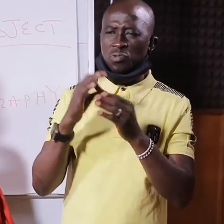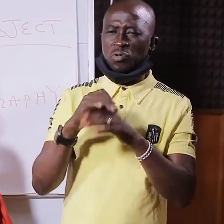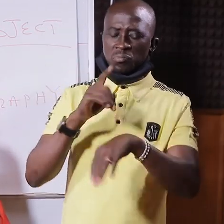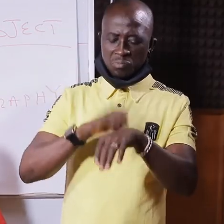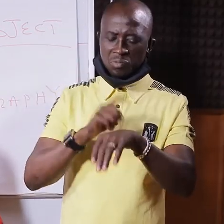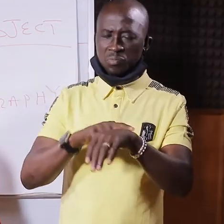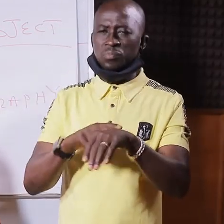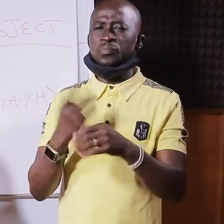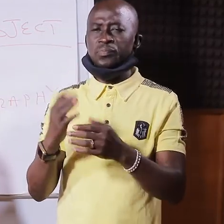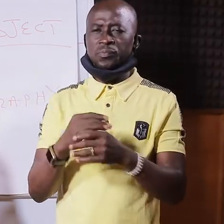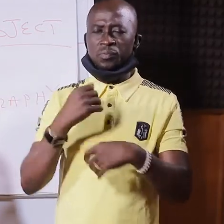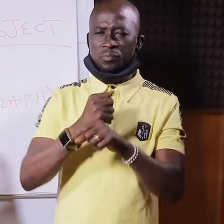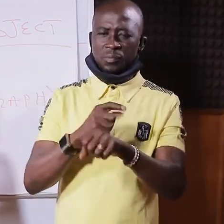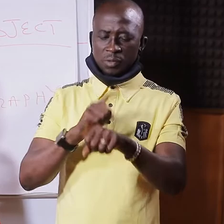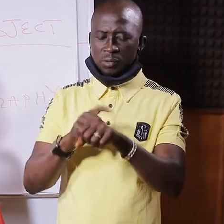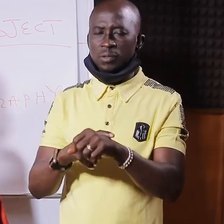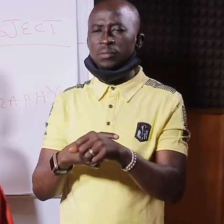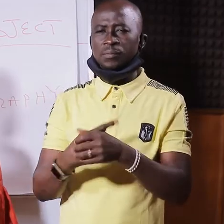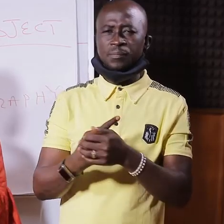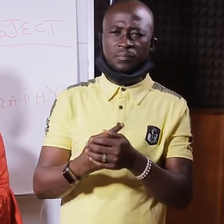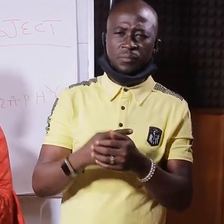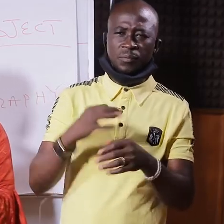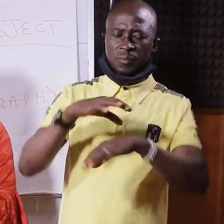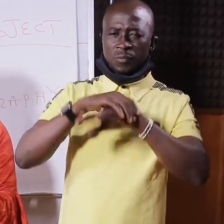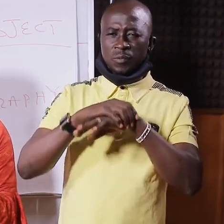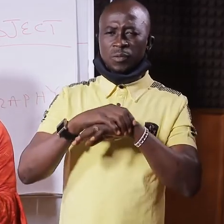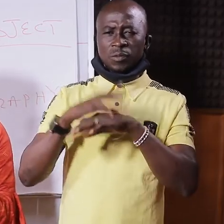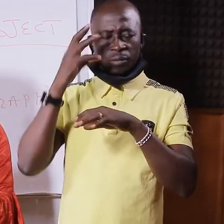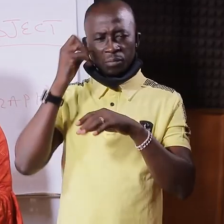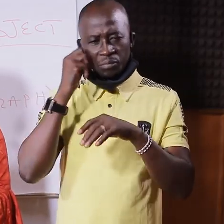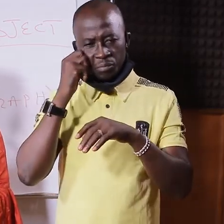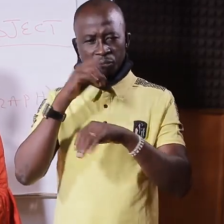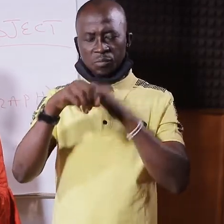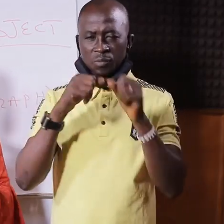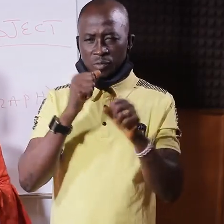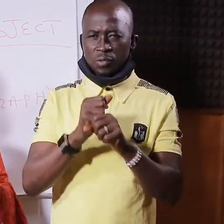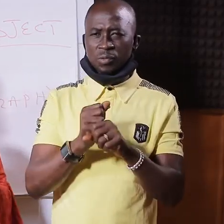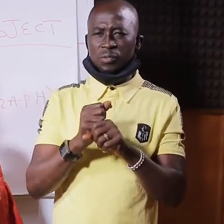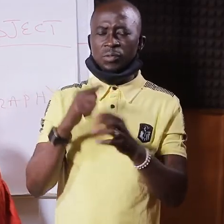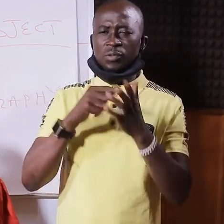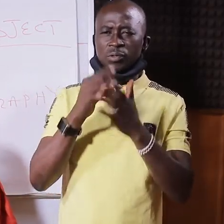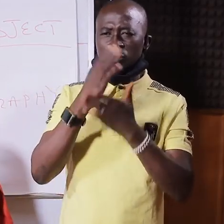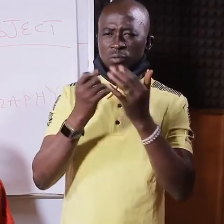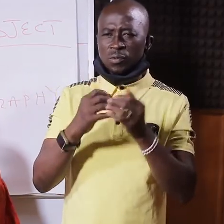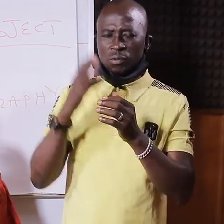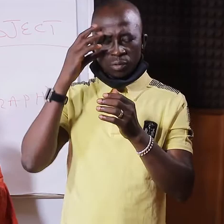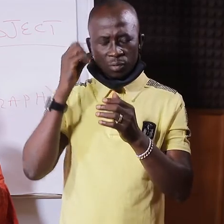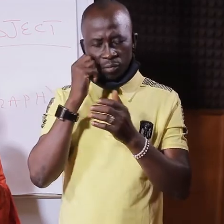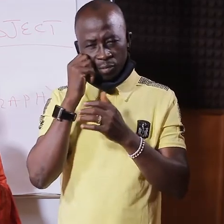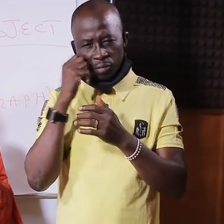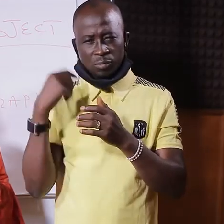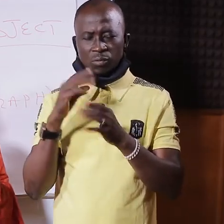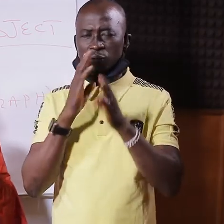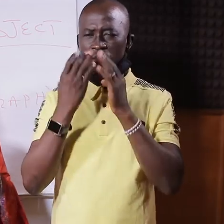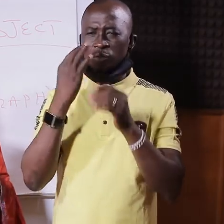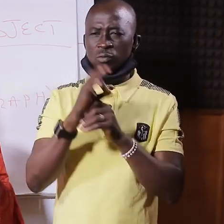seasons. It causes seasons. It causes the earth to experience a year. These are some of the things that we've experienced. We talked about why